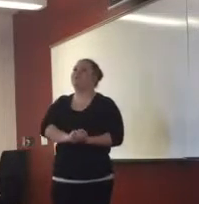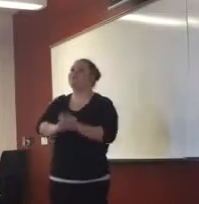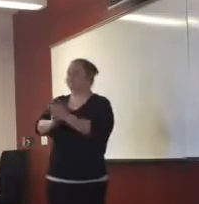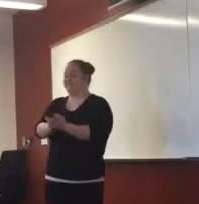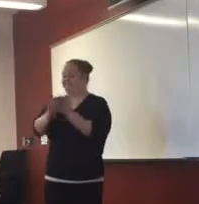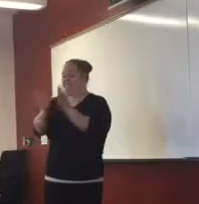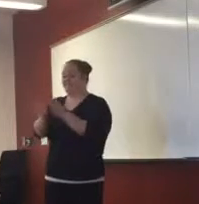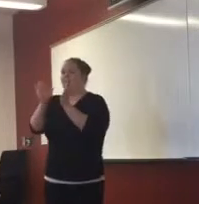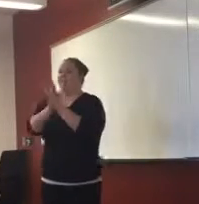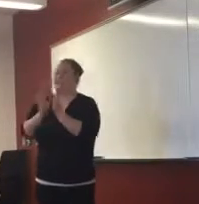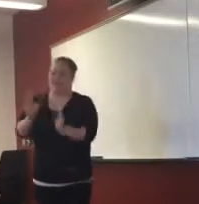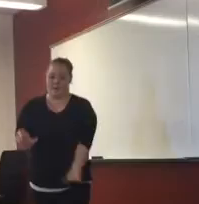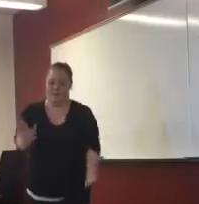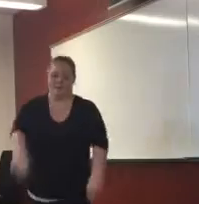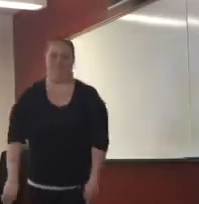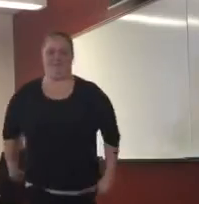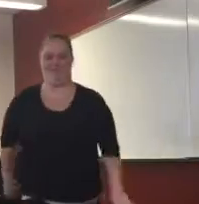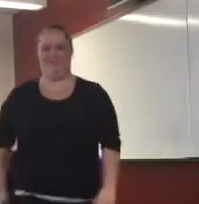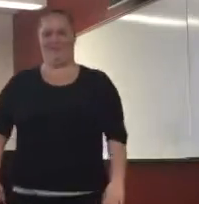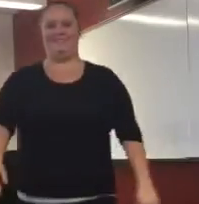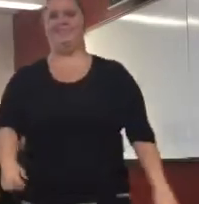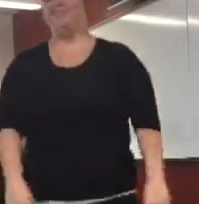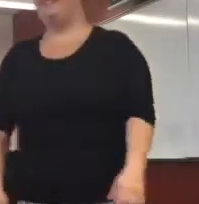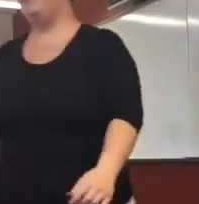sway. Let's go.